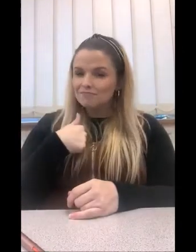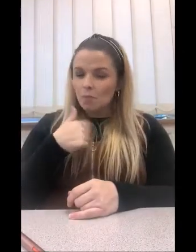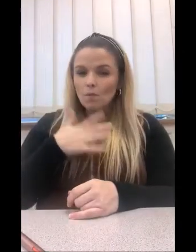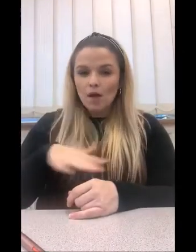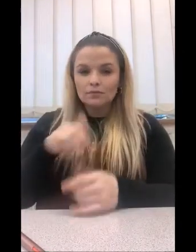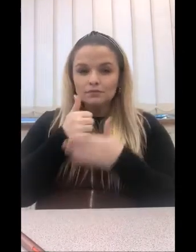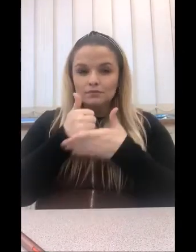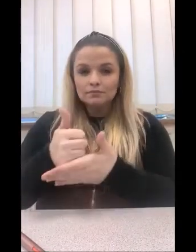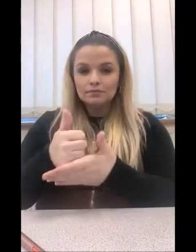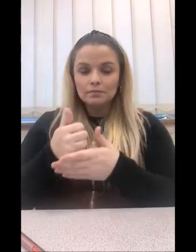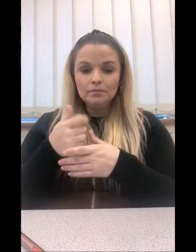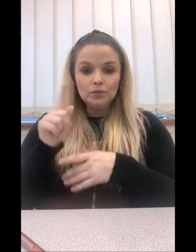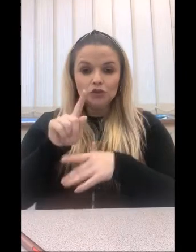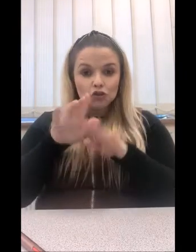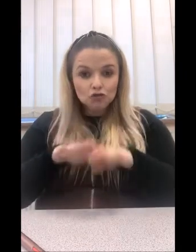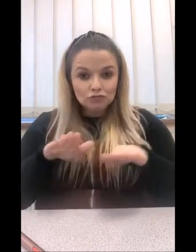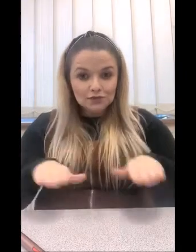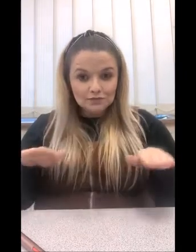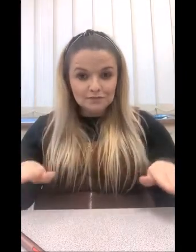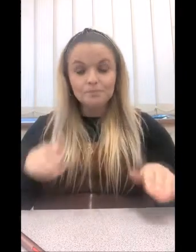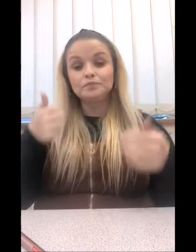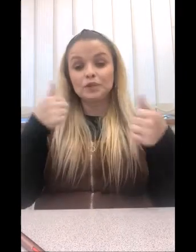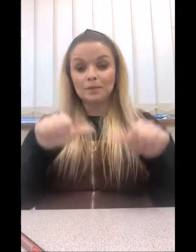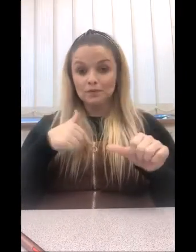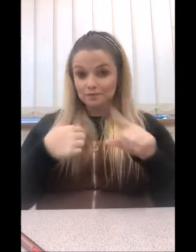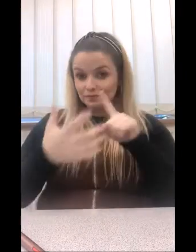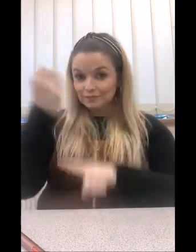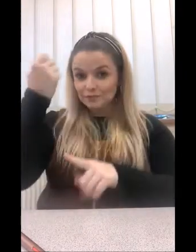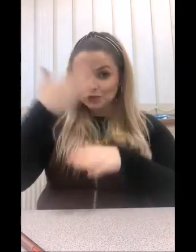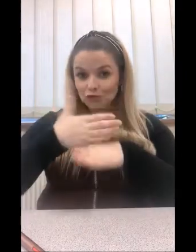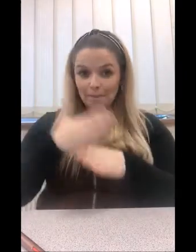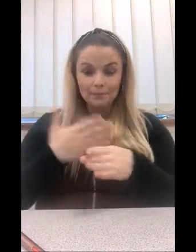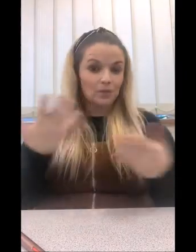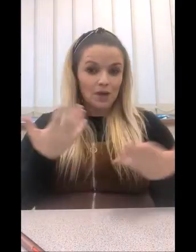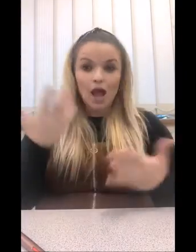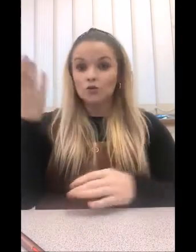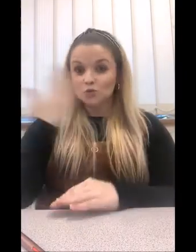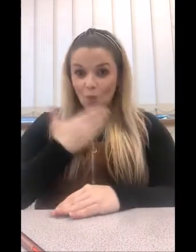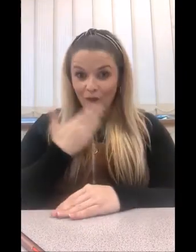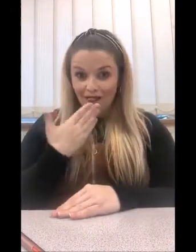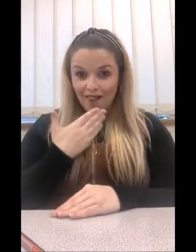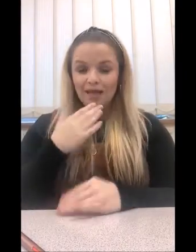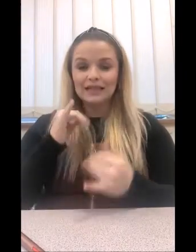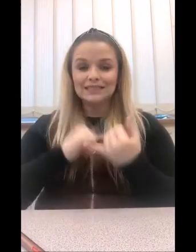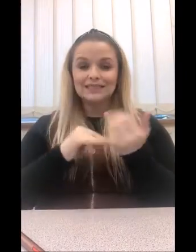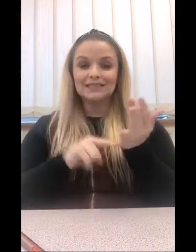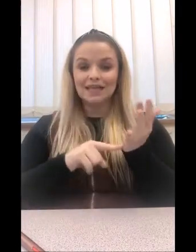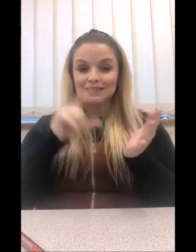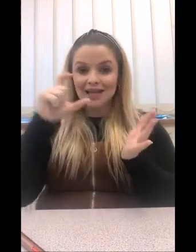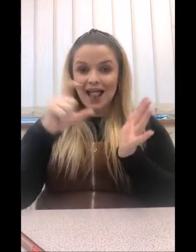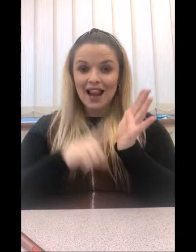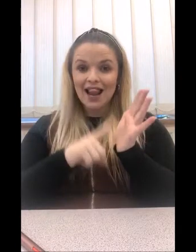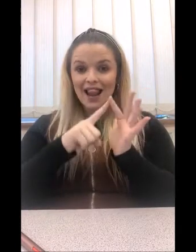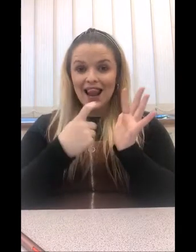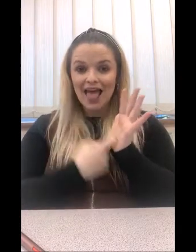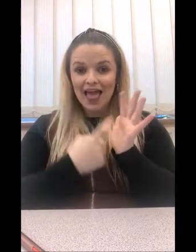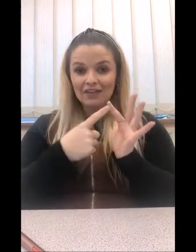Then after that, at the end, I realised I wanted to support deaf children. So I found a job at school, St